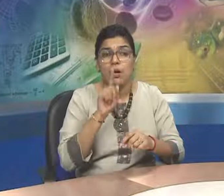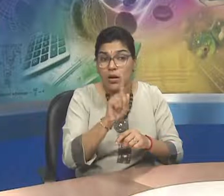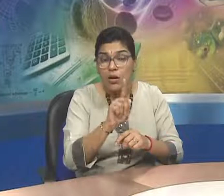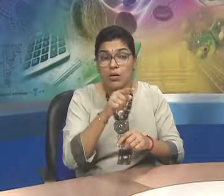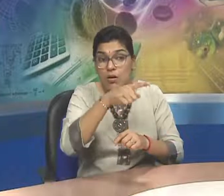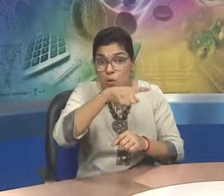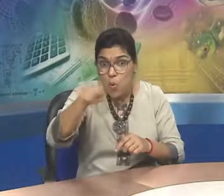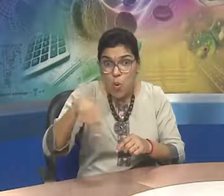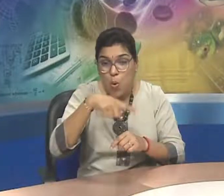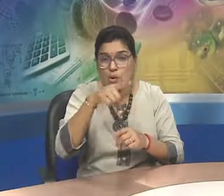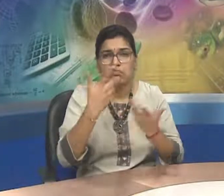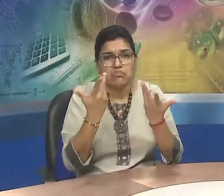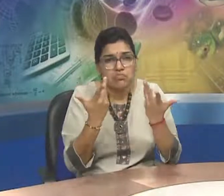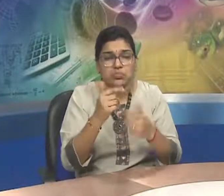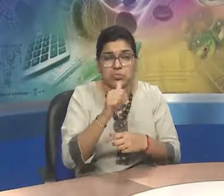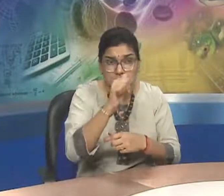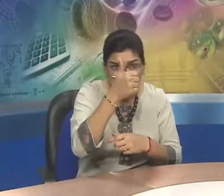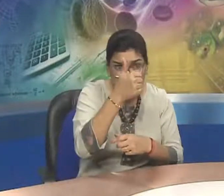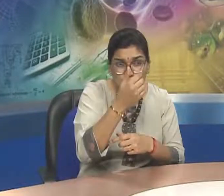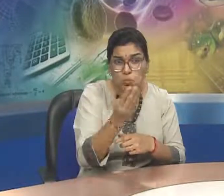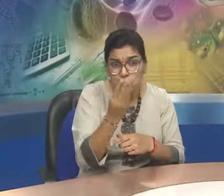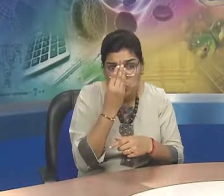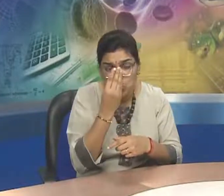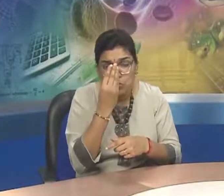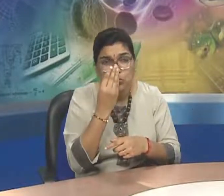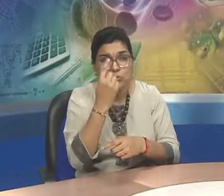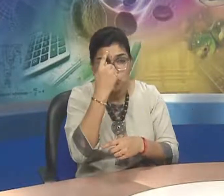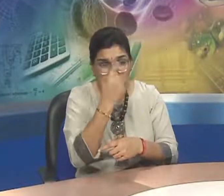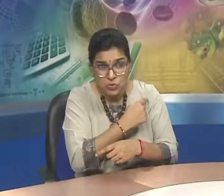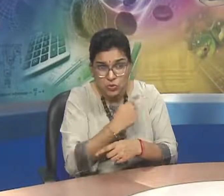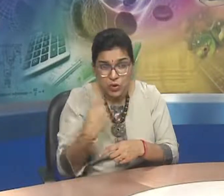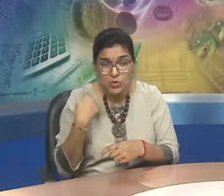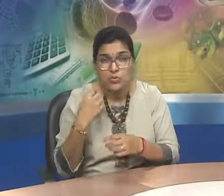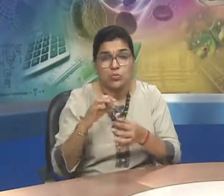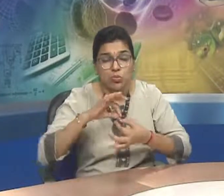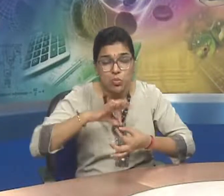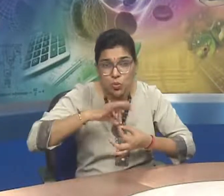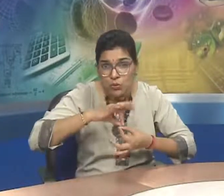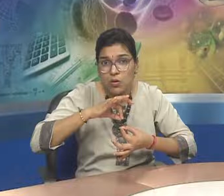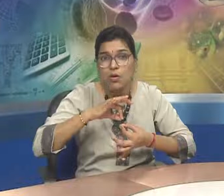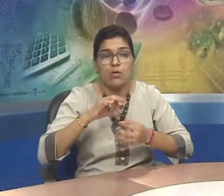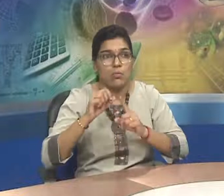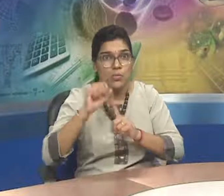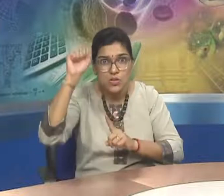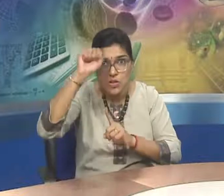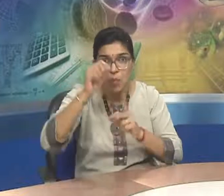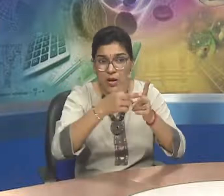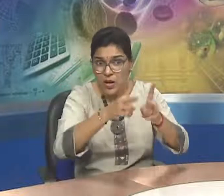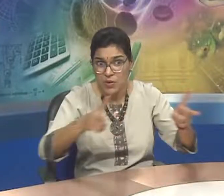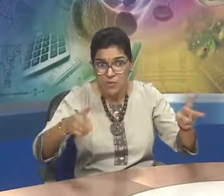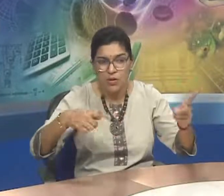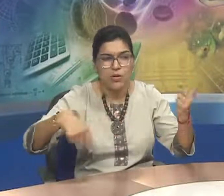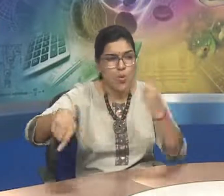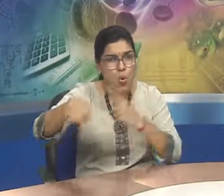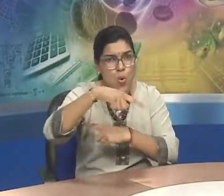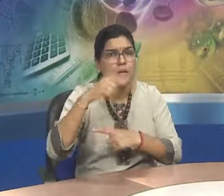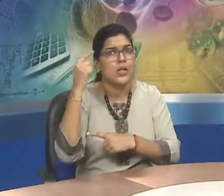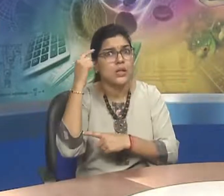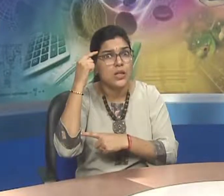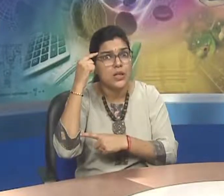It says that religion is the concern of the dash in